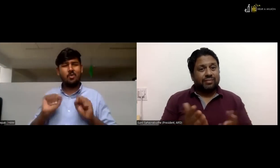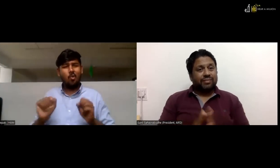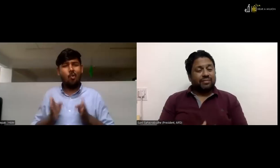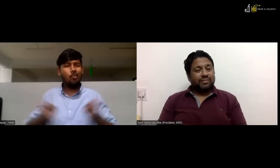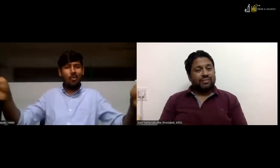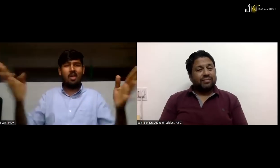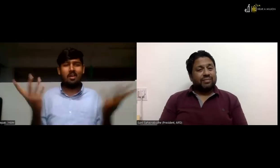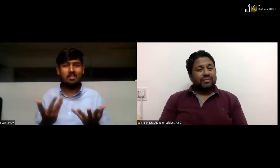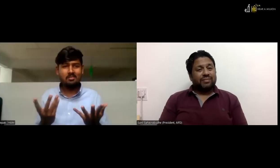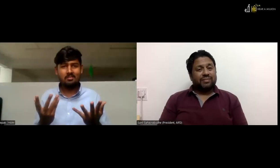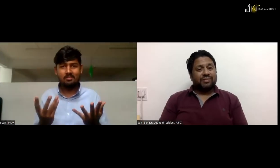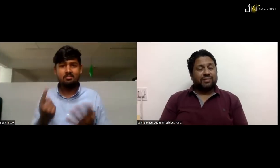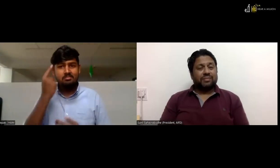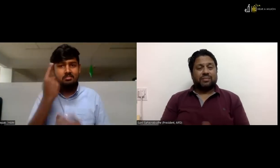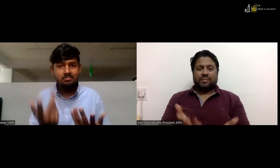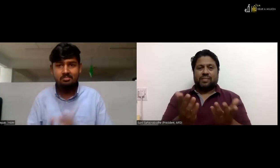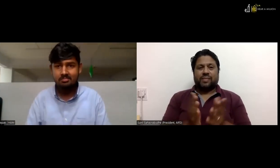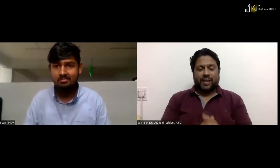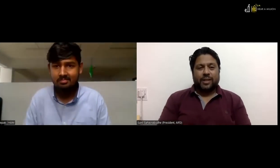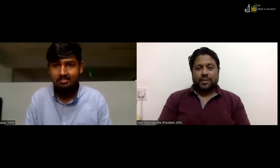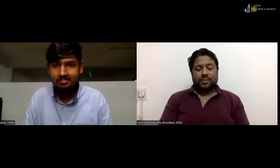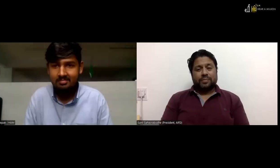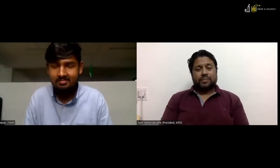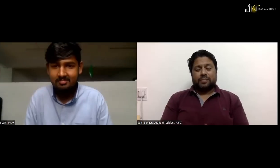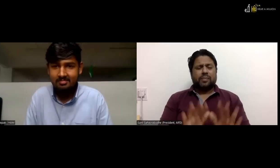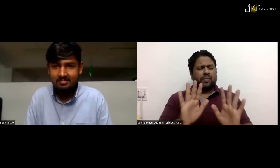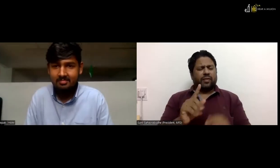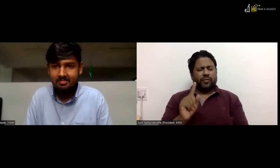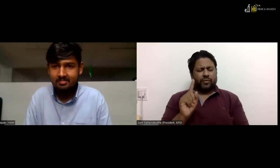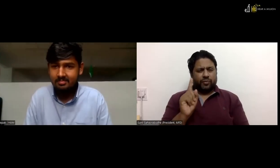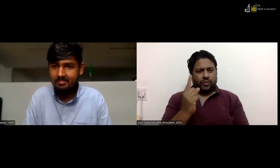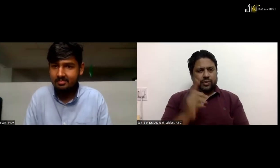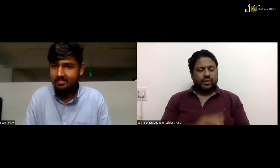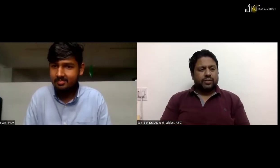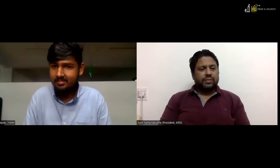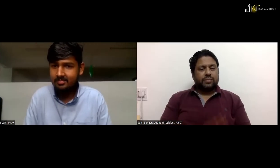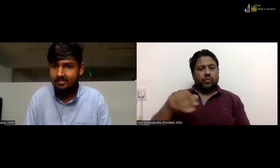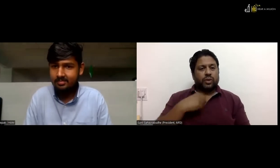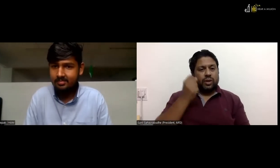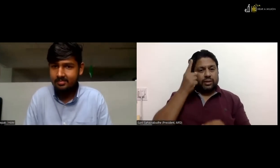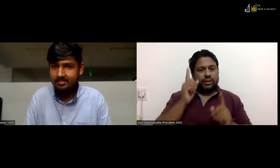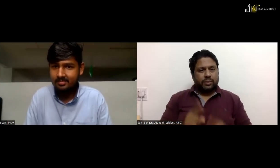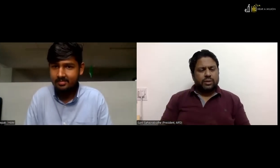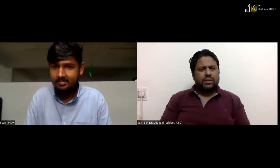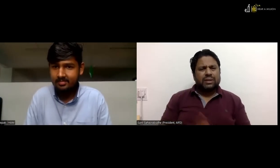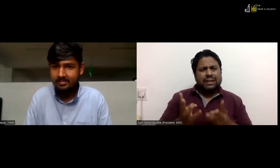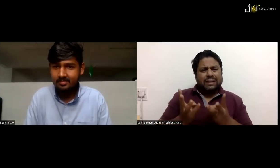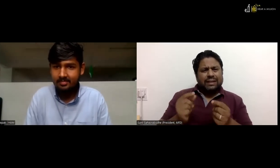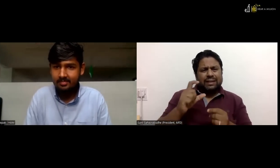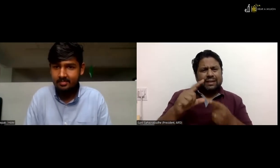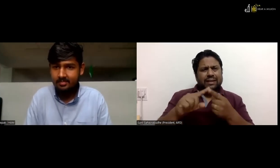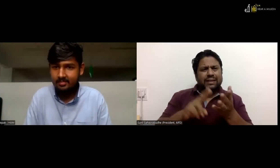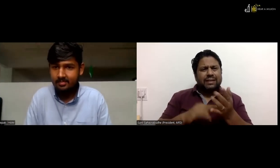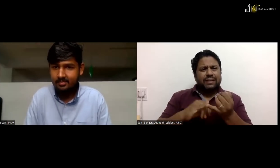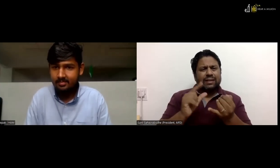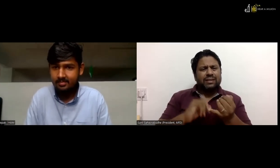the first language day and the sign language, so what is your opinion on this? See, firstly,